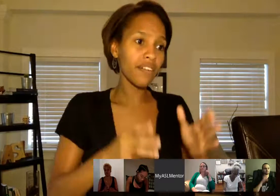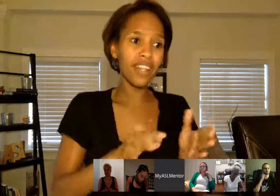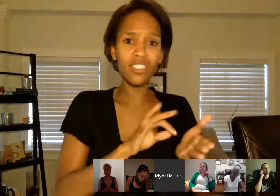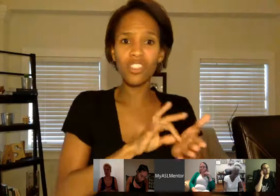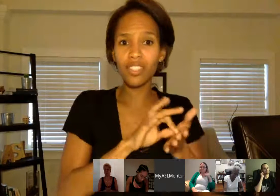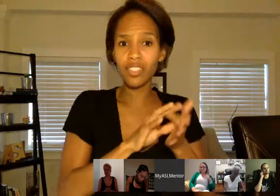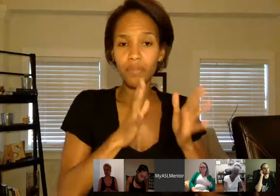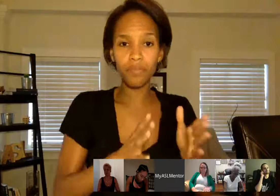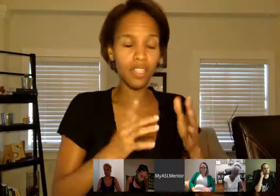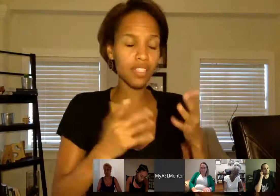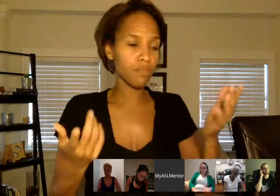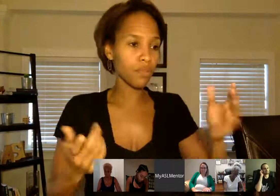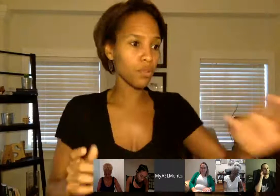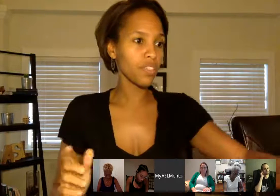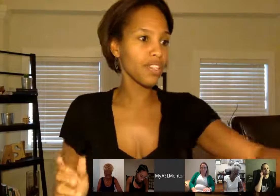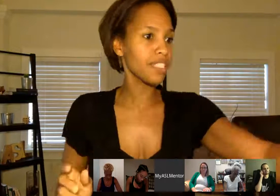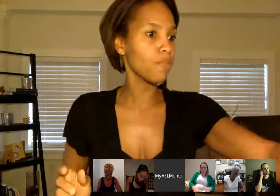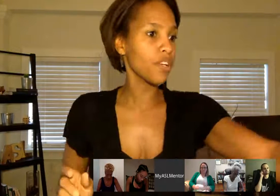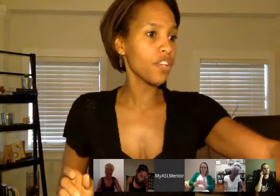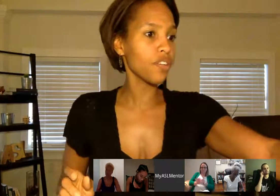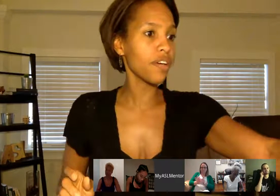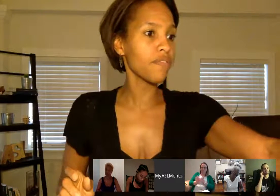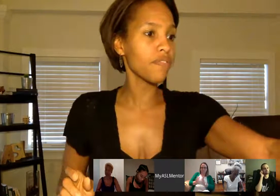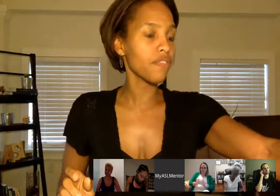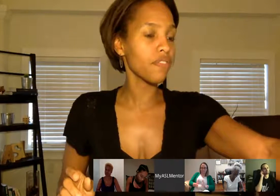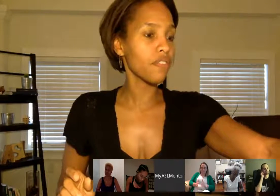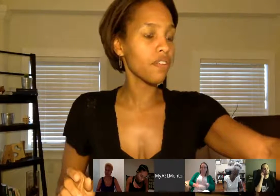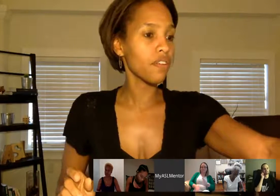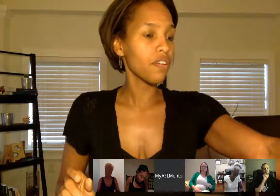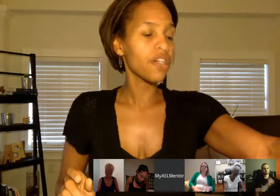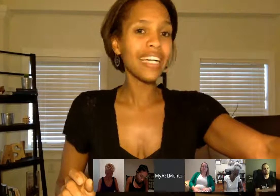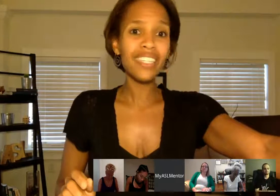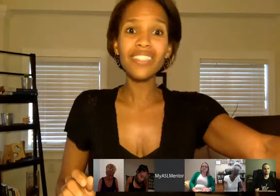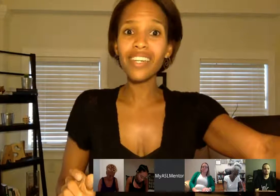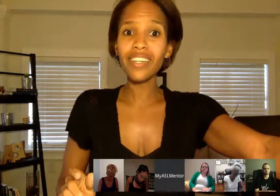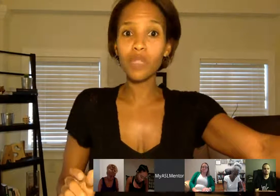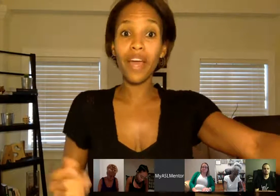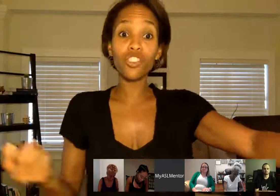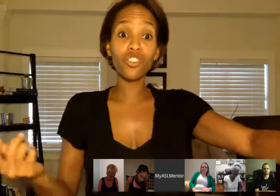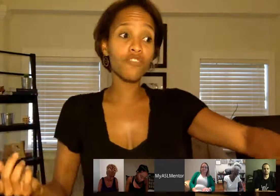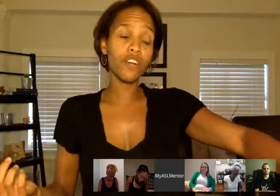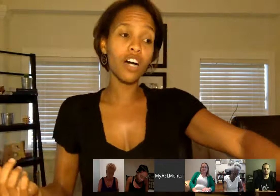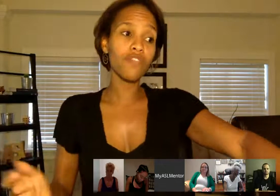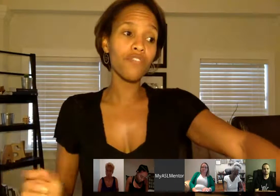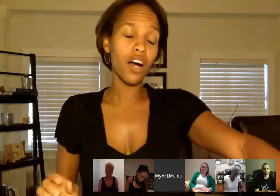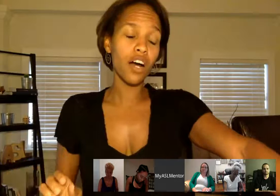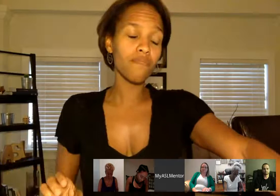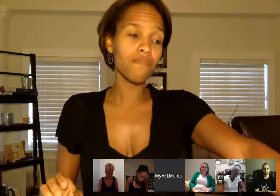Yeah, that's just the simple way to do that. I did see an expansion